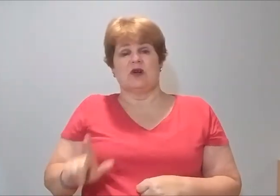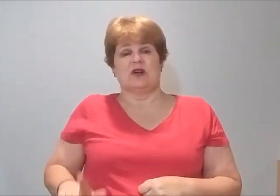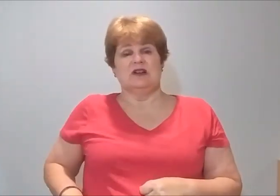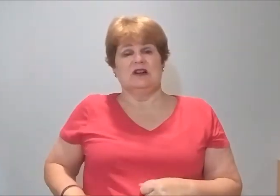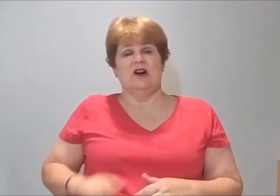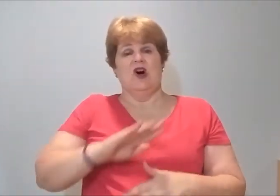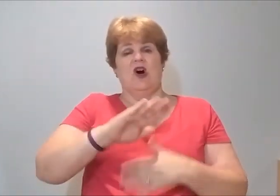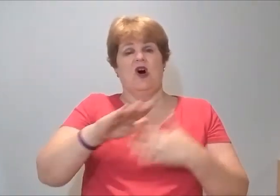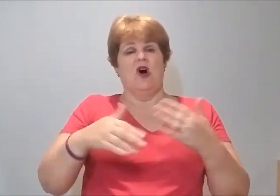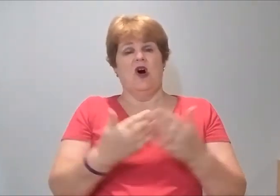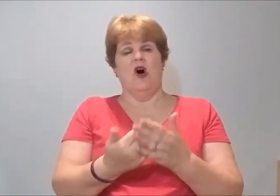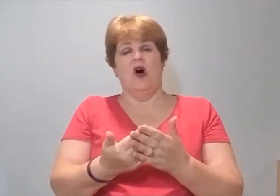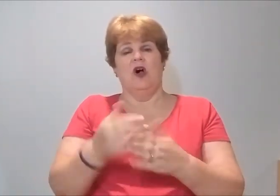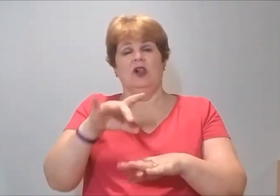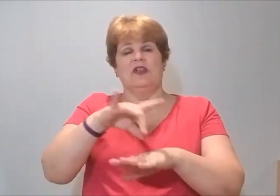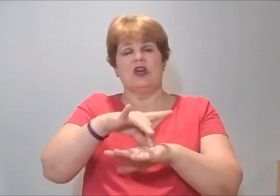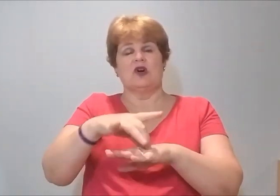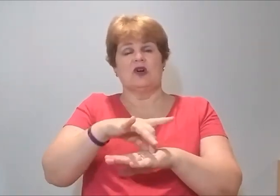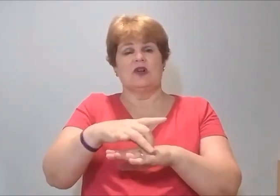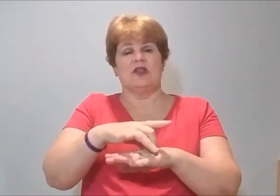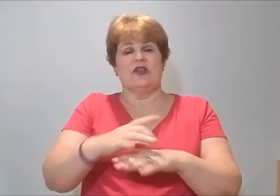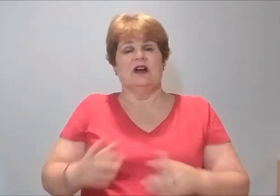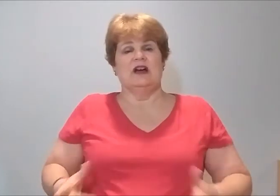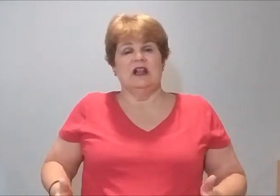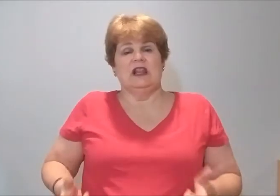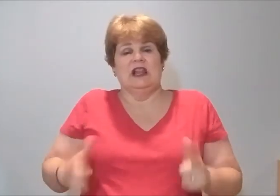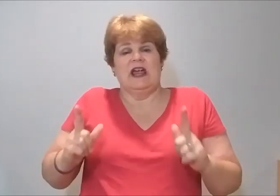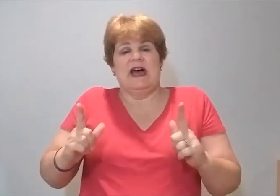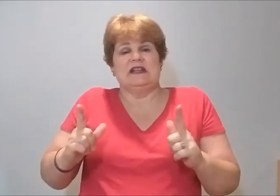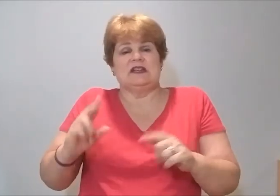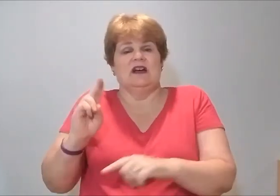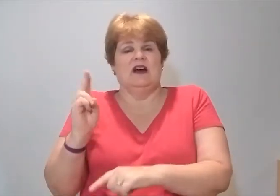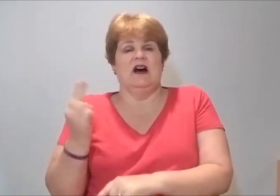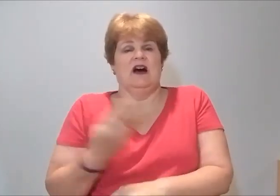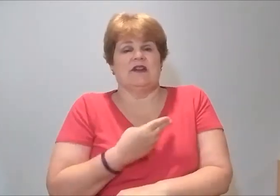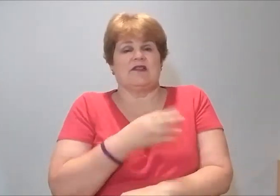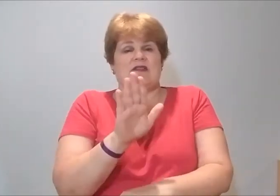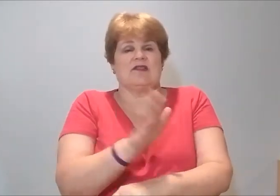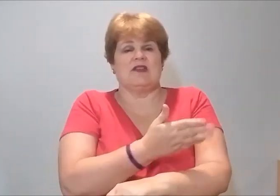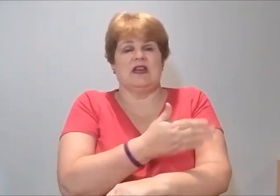Lord, all the earth, let us sing.